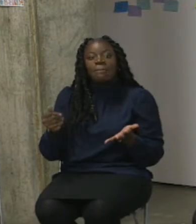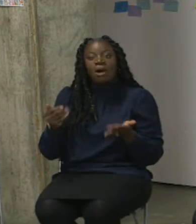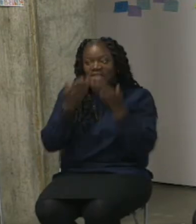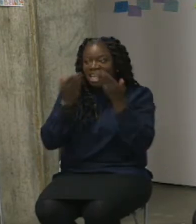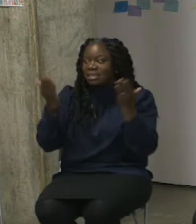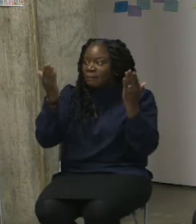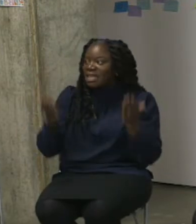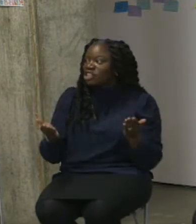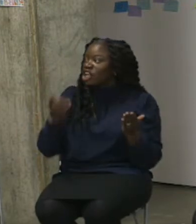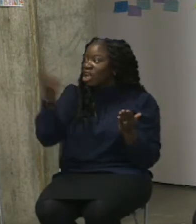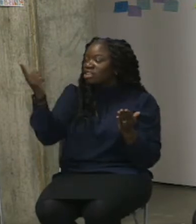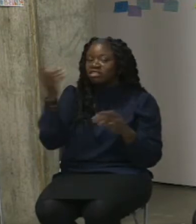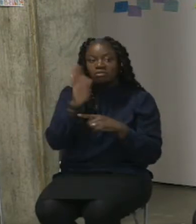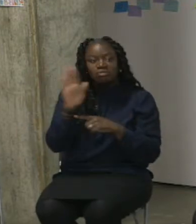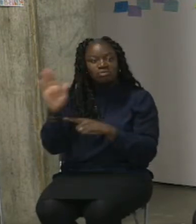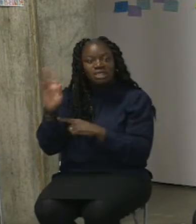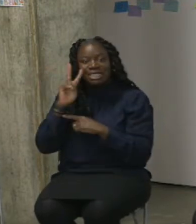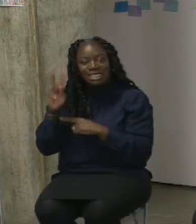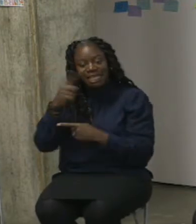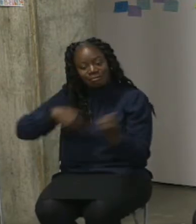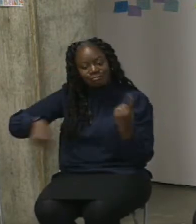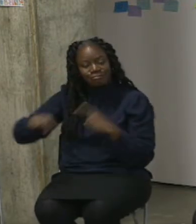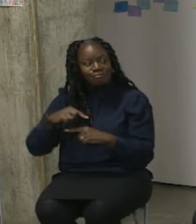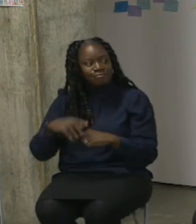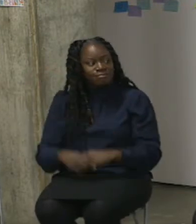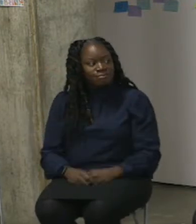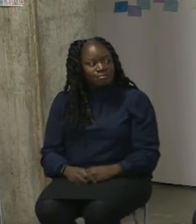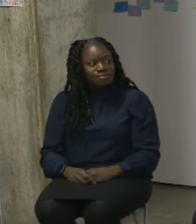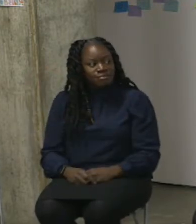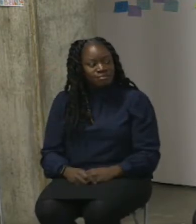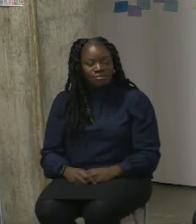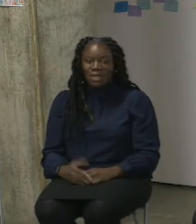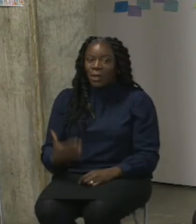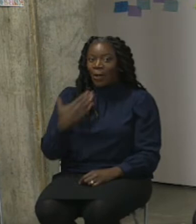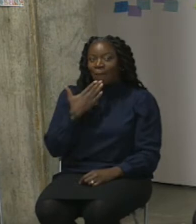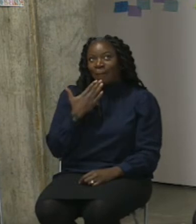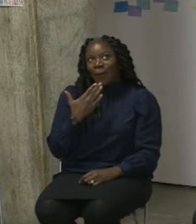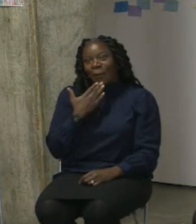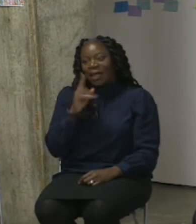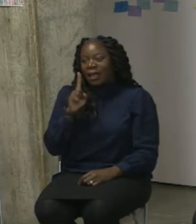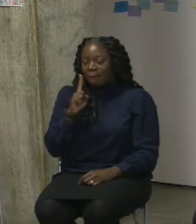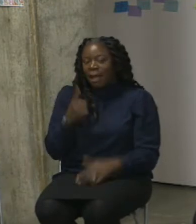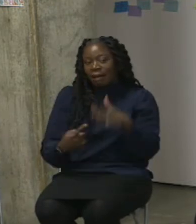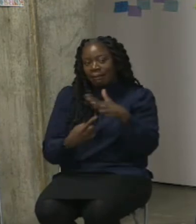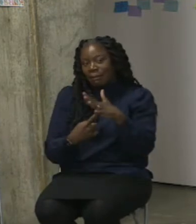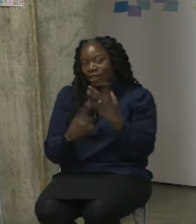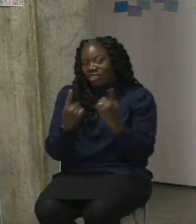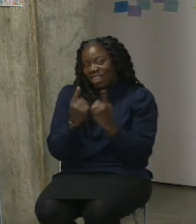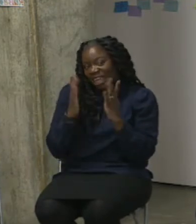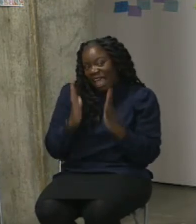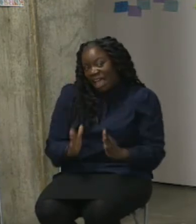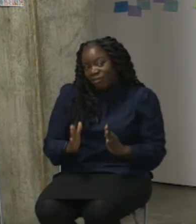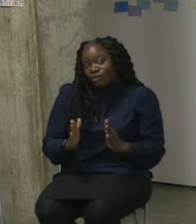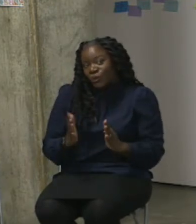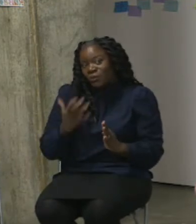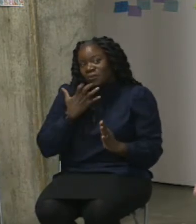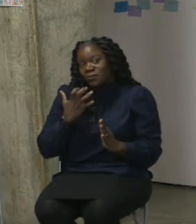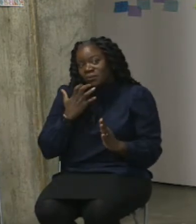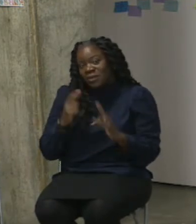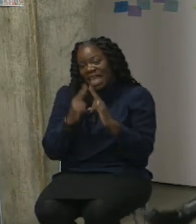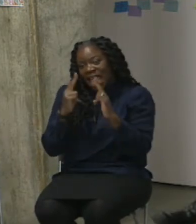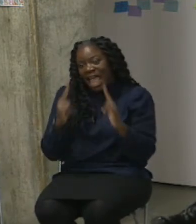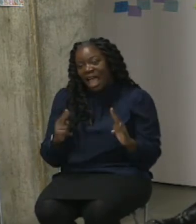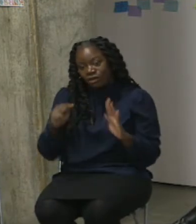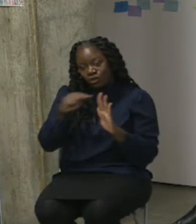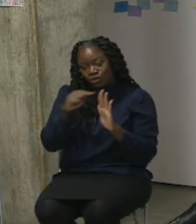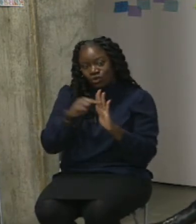sat amongst here now. I'm going to do the really boring but quite important bit first and just a little bit of housekeeping,